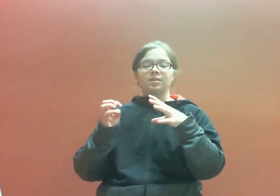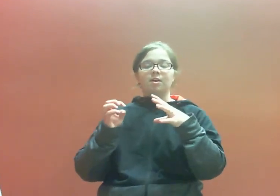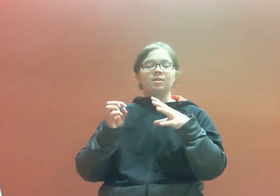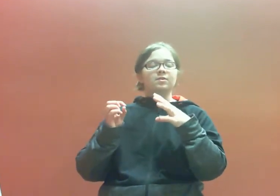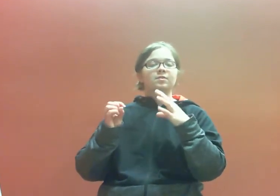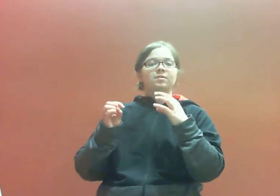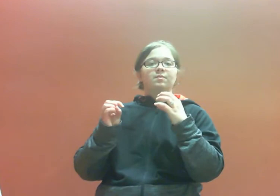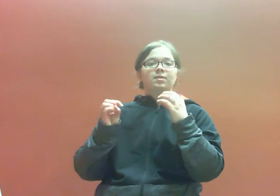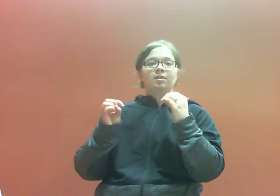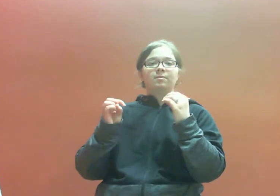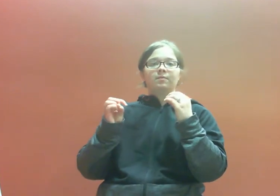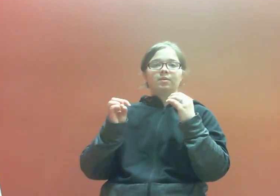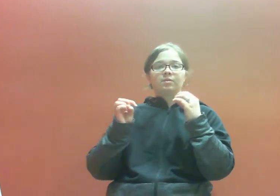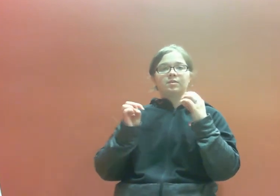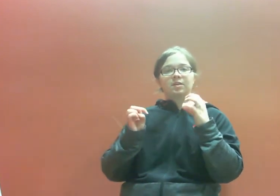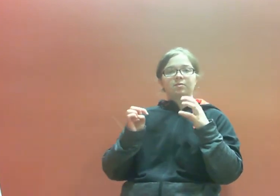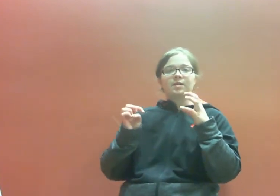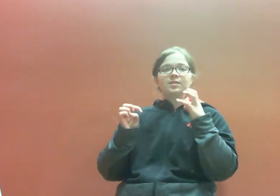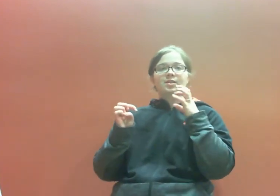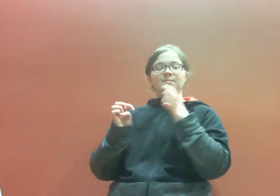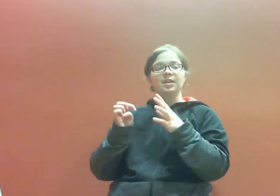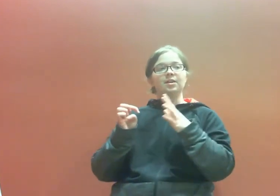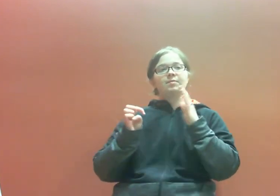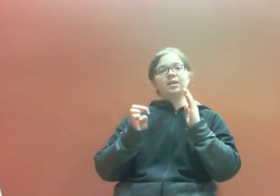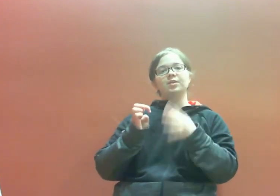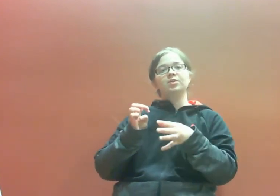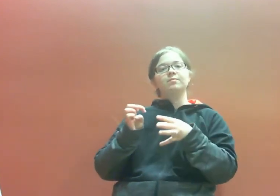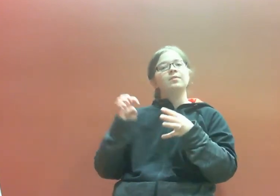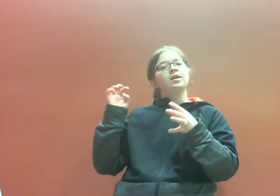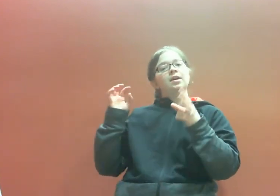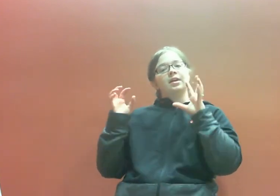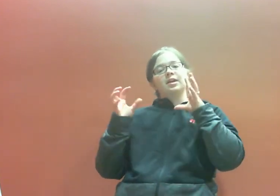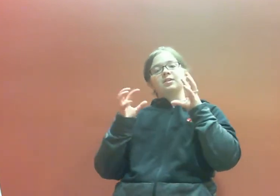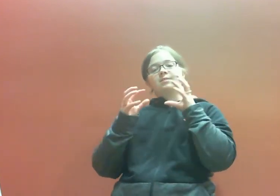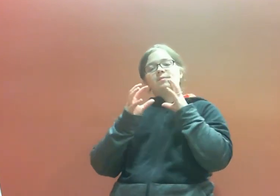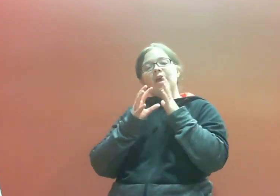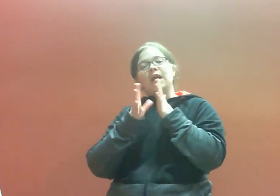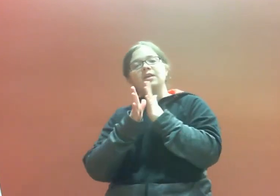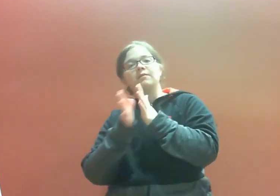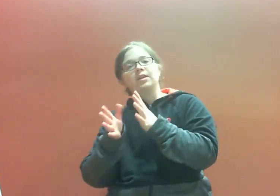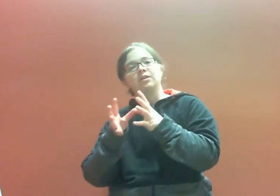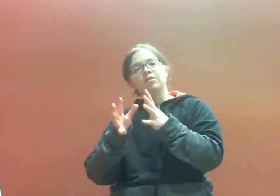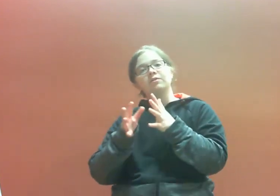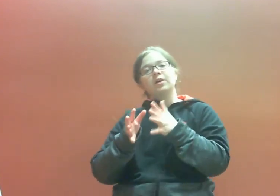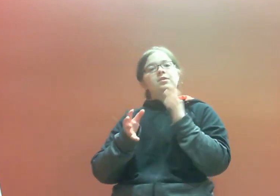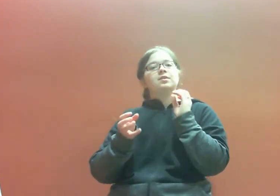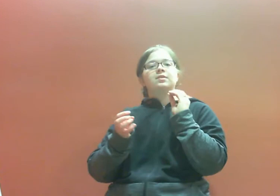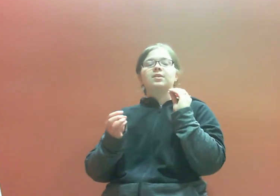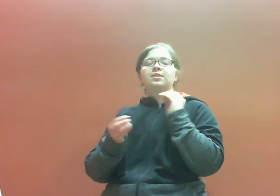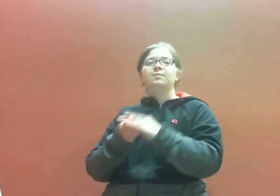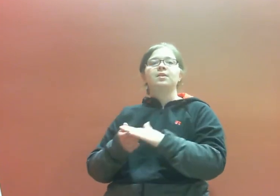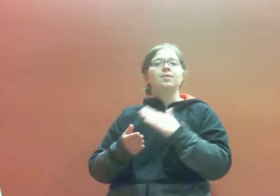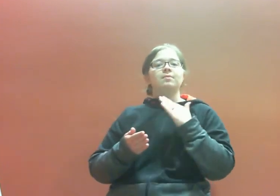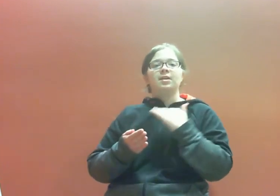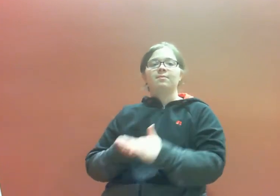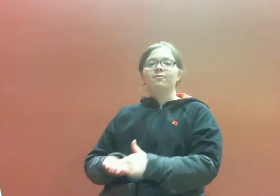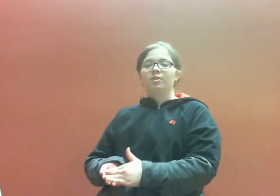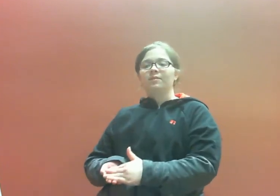cause those sound waves to speed up. The eardrum, again, is kind of like another funnel. It's going to speed them up, make them more